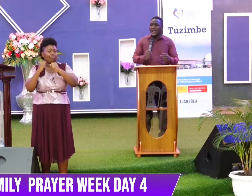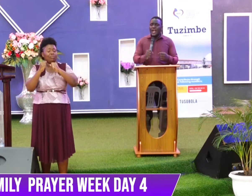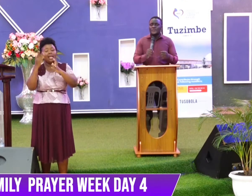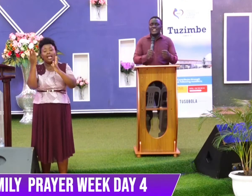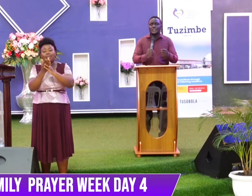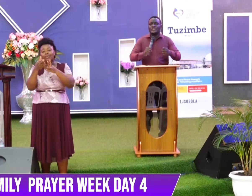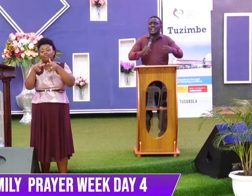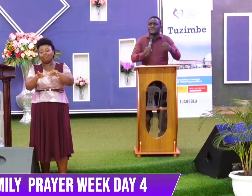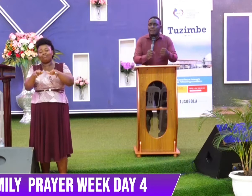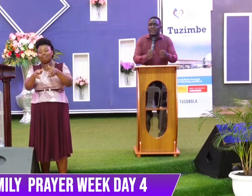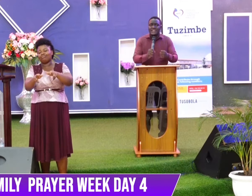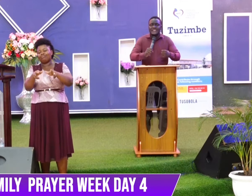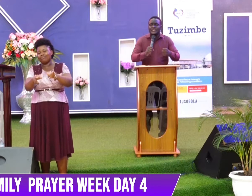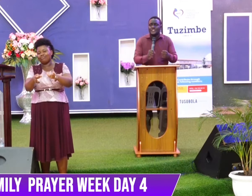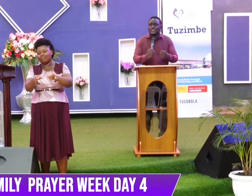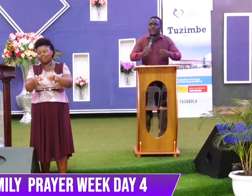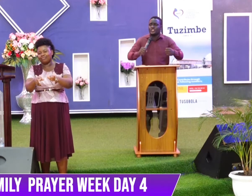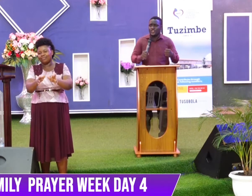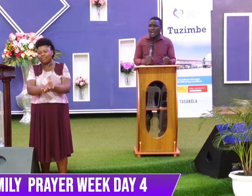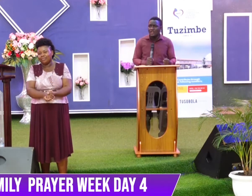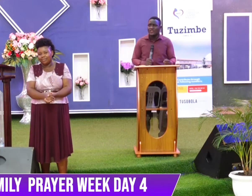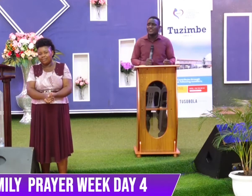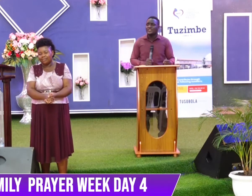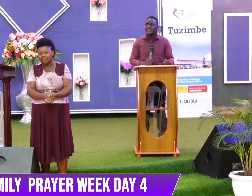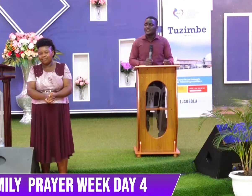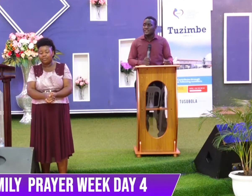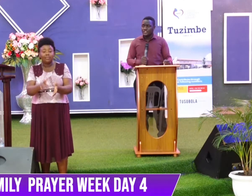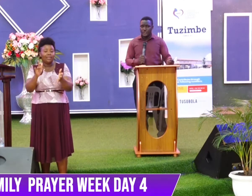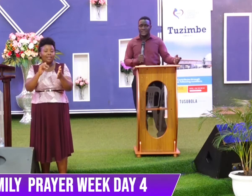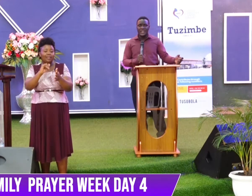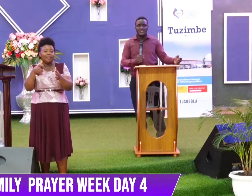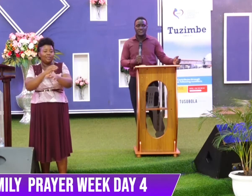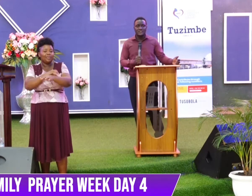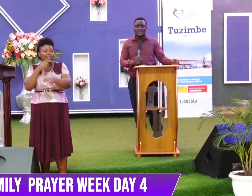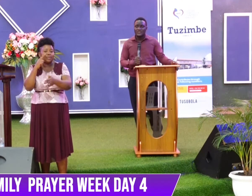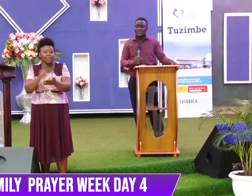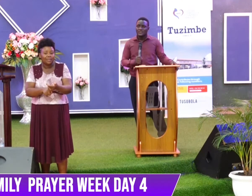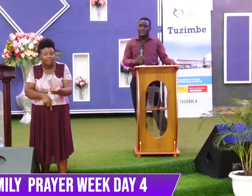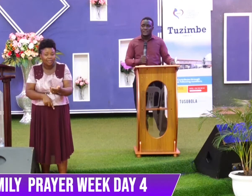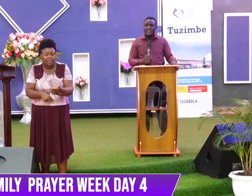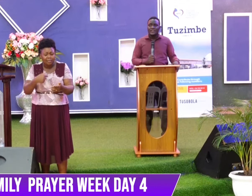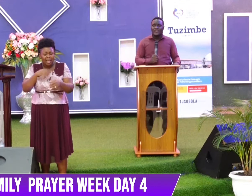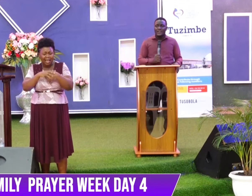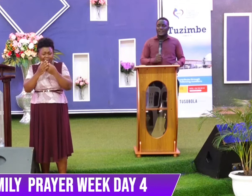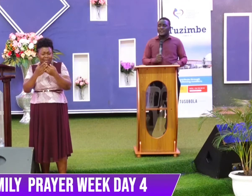is what helps us to stand firm amidst temptations when you're strong. Job